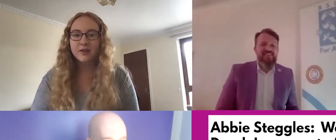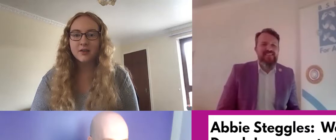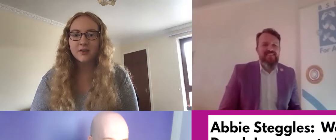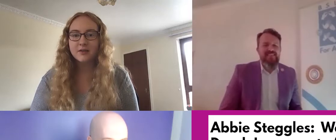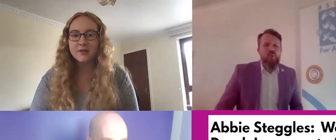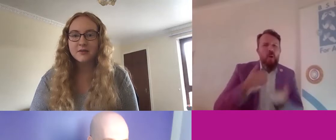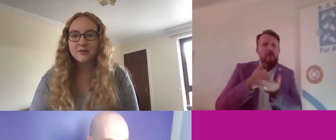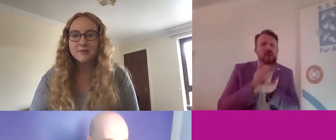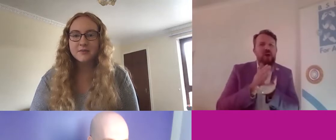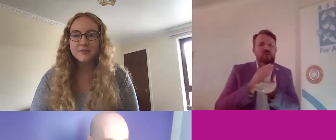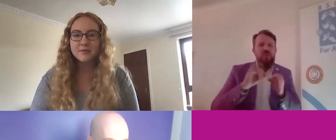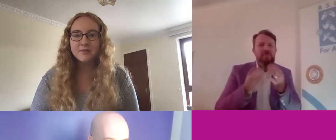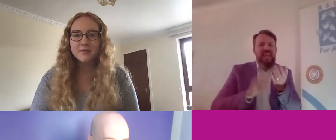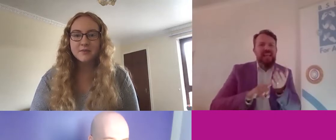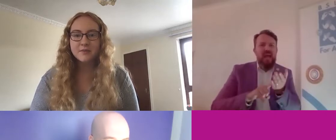3 others.